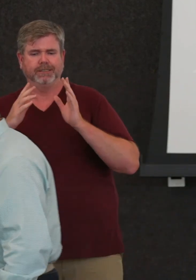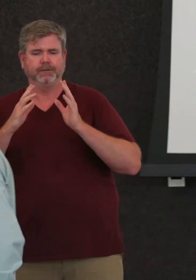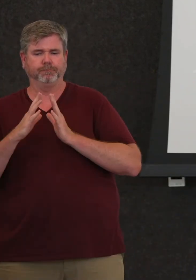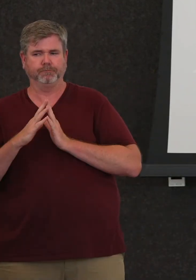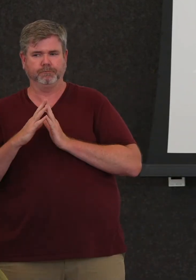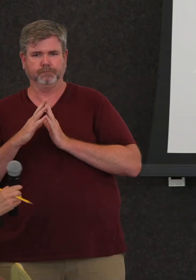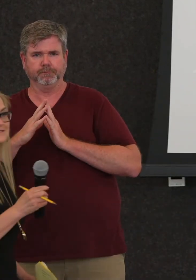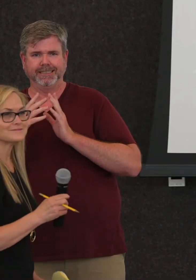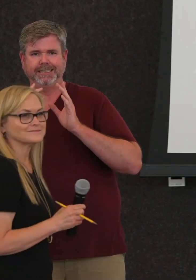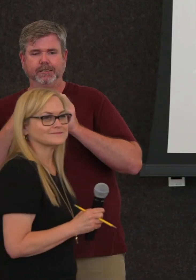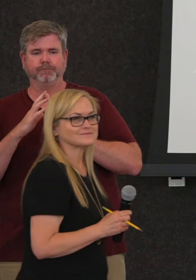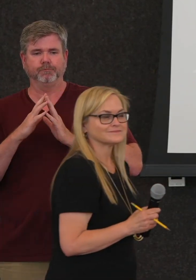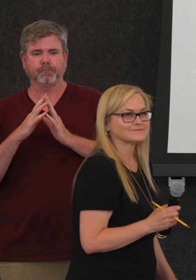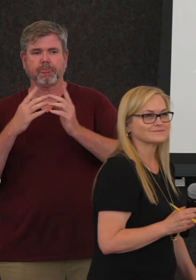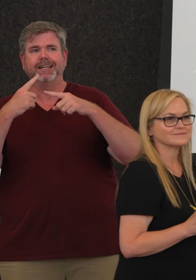Thank you, Beth.